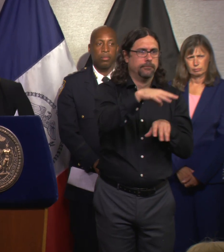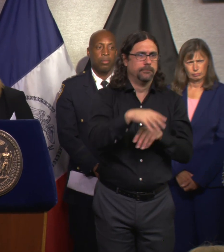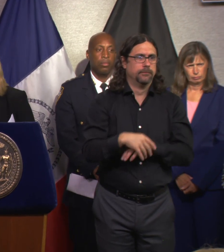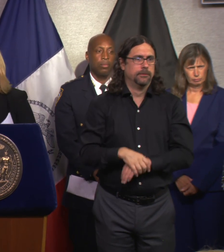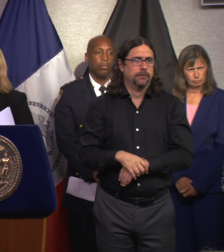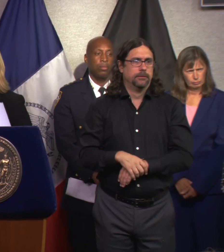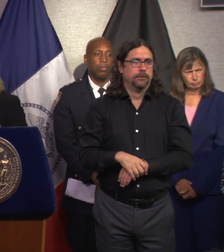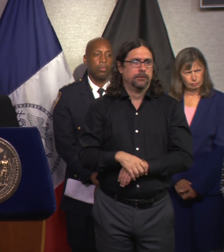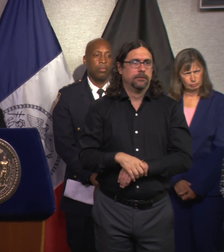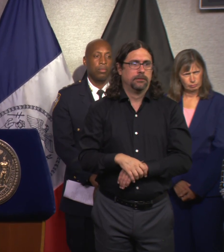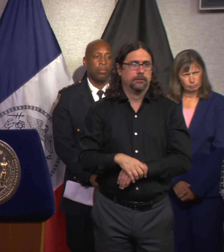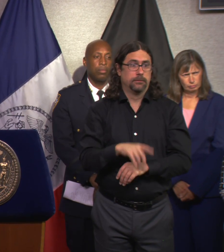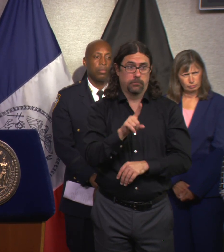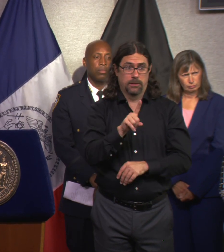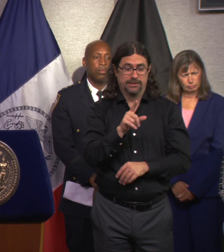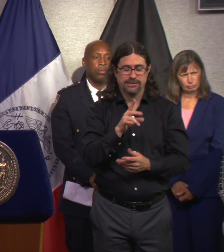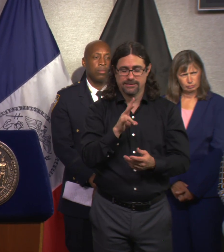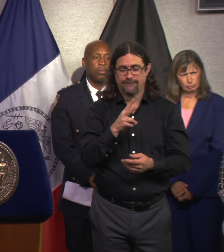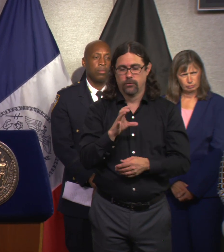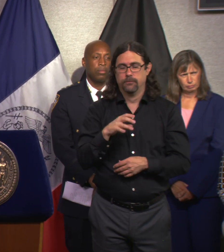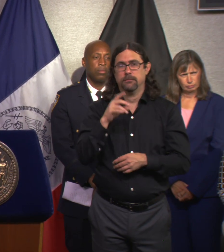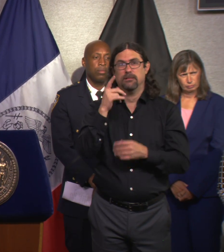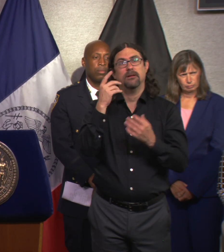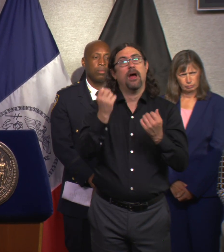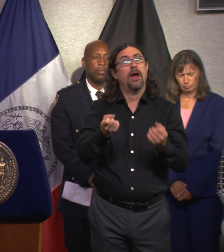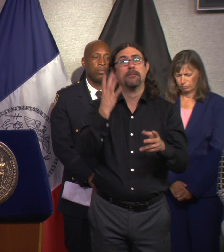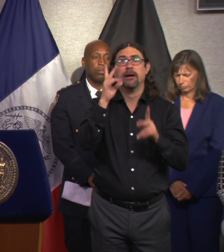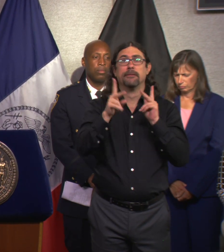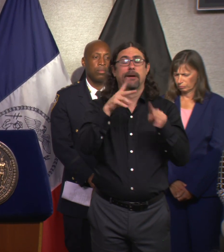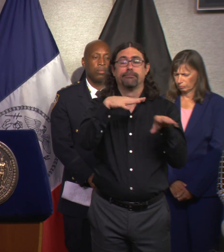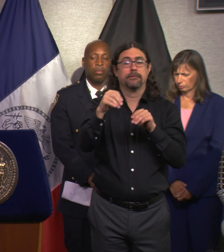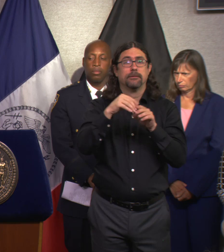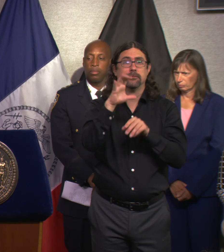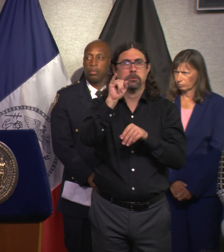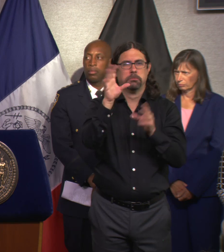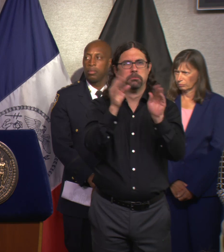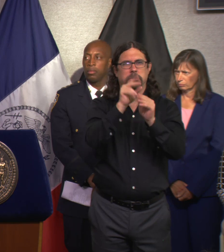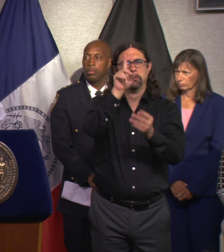No. With all those caveats, do you have faith in Con Ed's ability to keep the lights on?